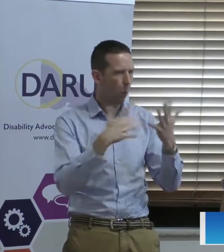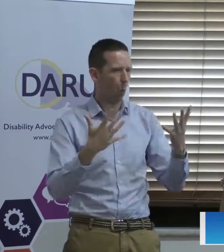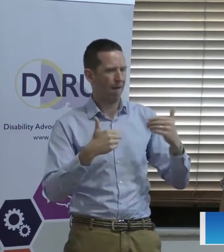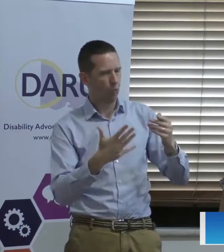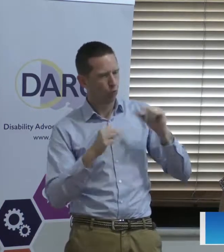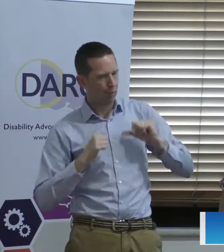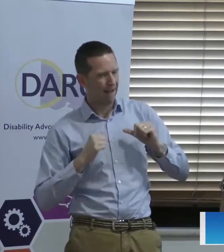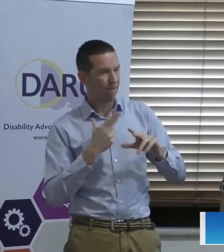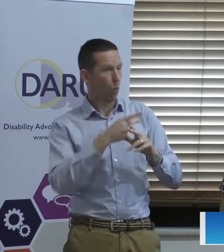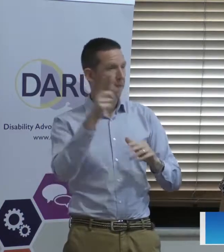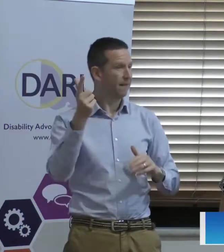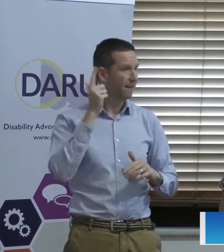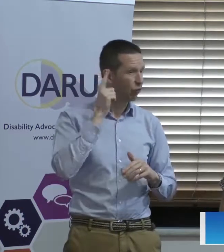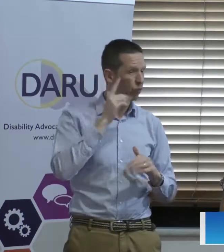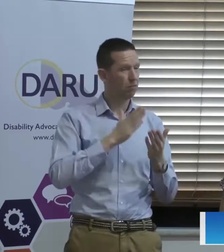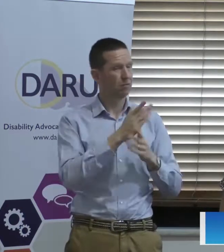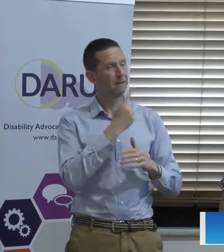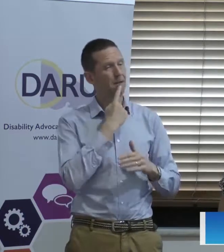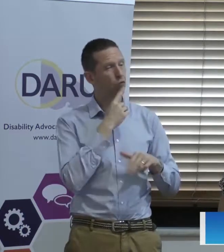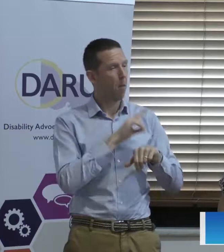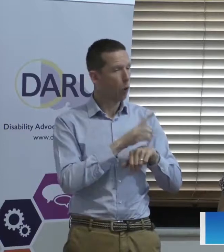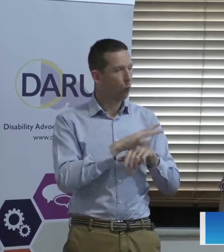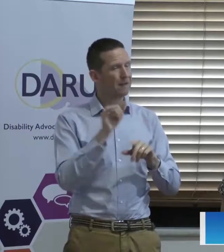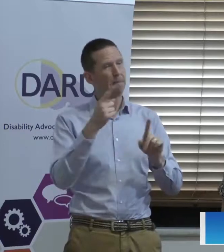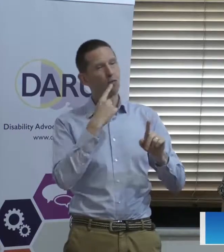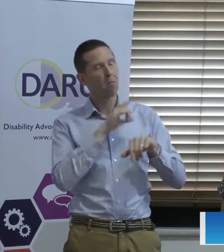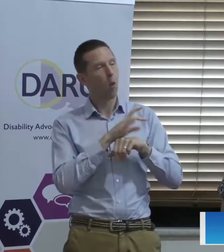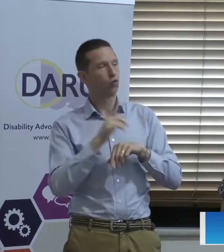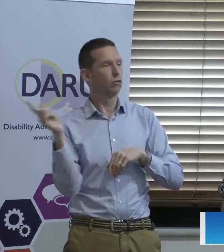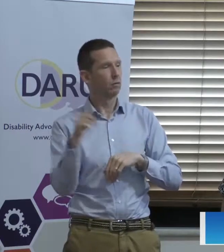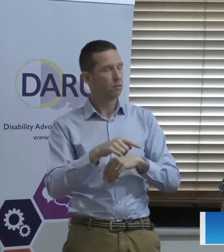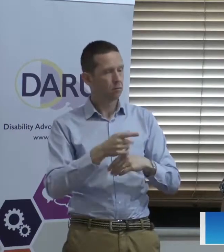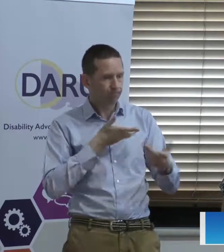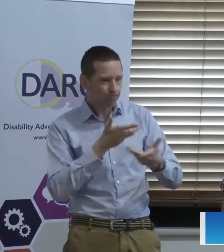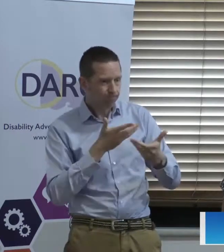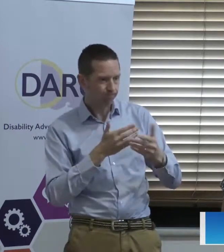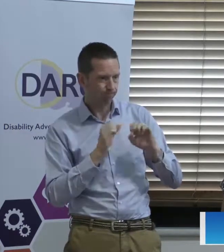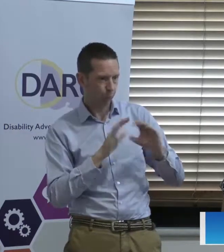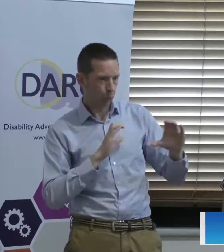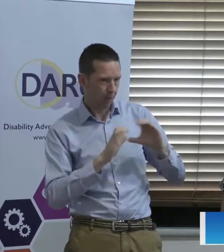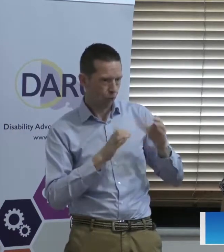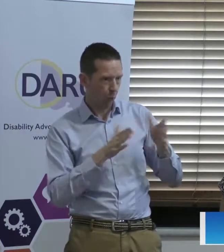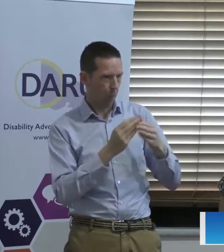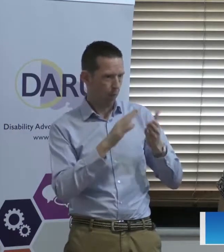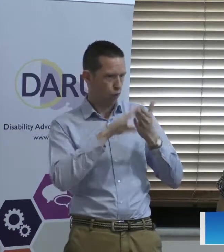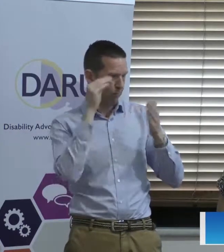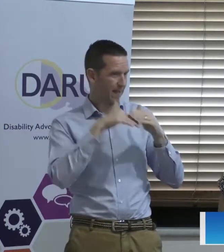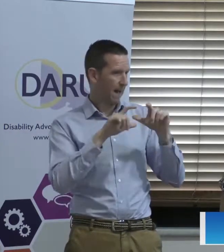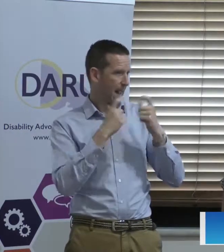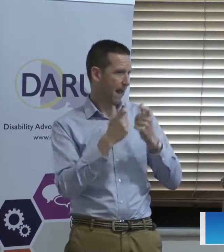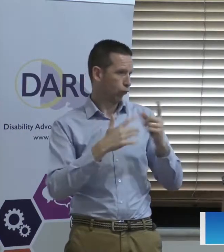the teachers by speech pathologists, or speech pathologists coming in and working with students in the classroom setting.